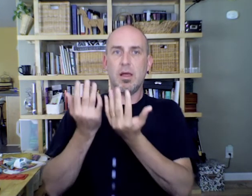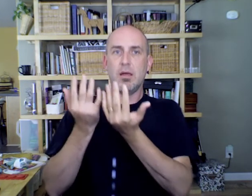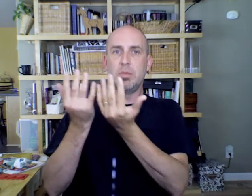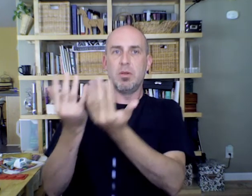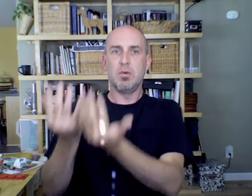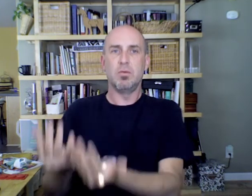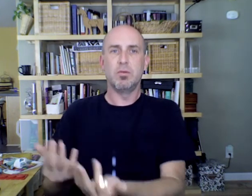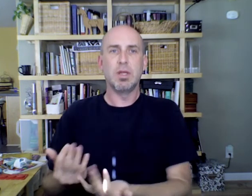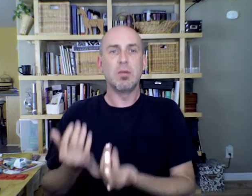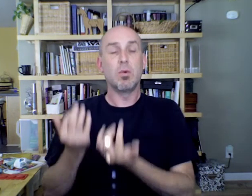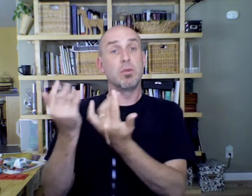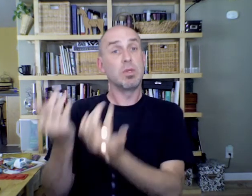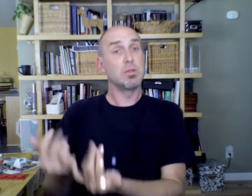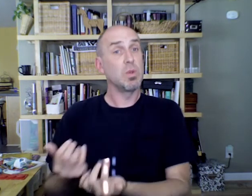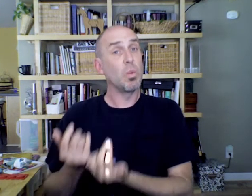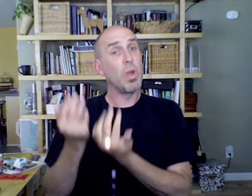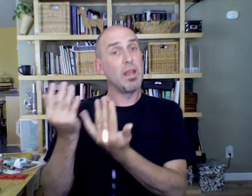and over again while you're doing it. So wait,